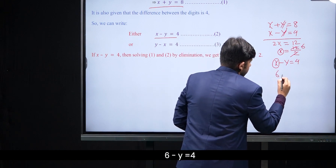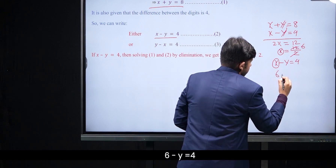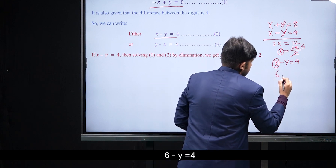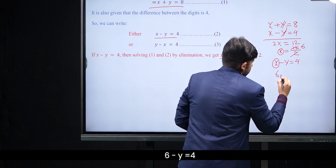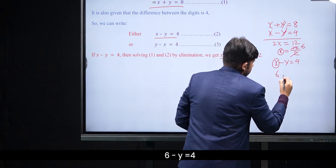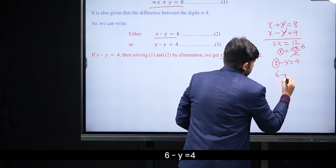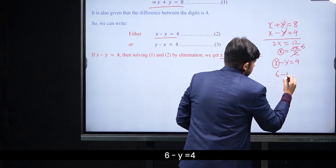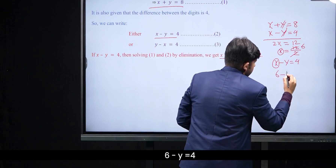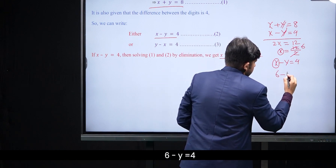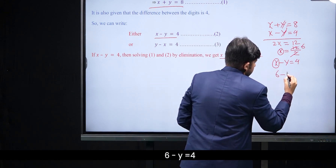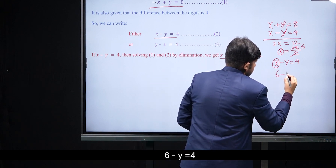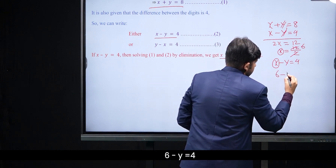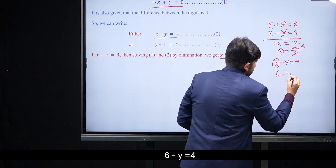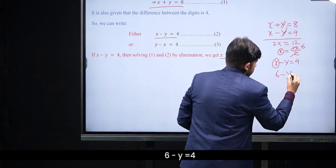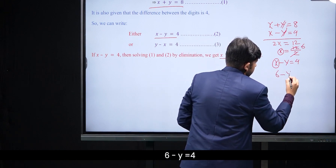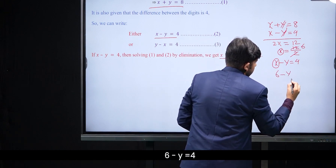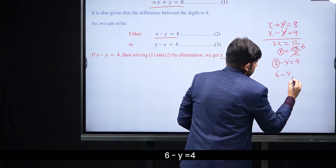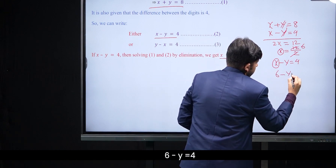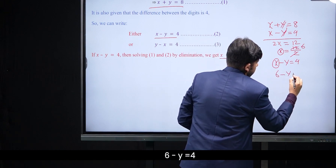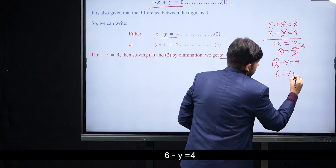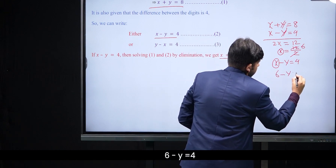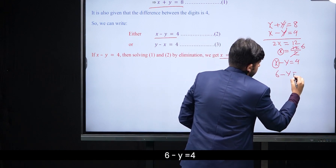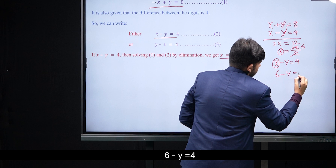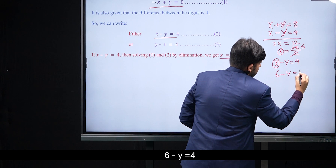6 minus y is equal to 4.